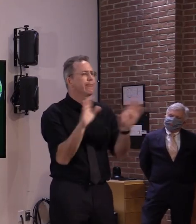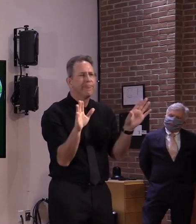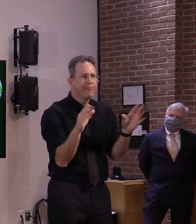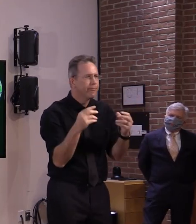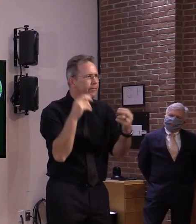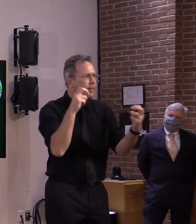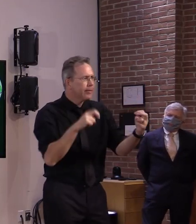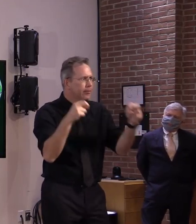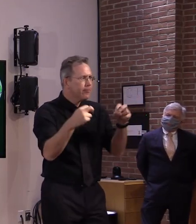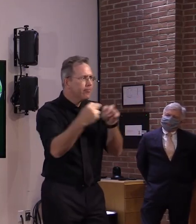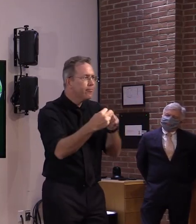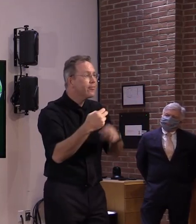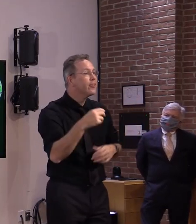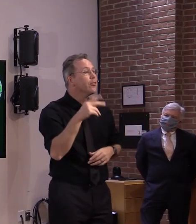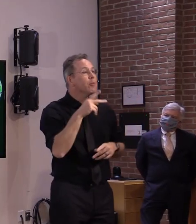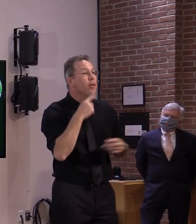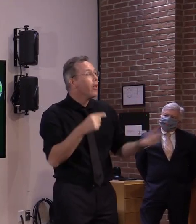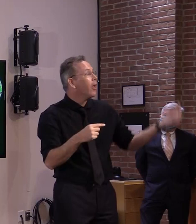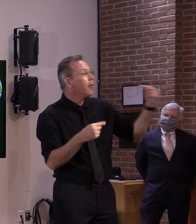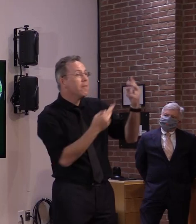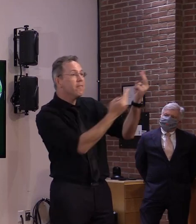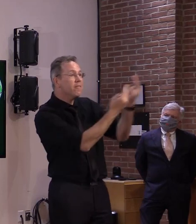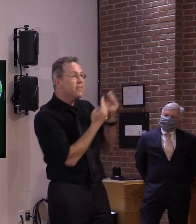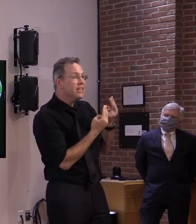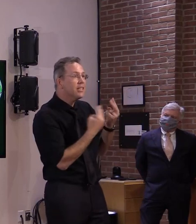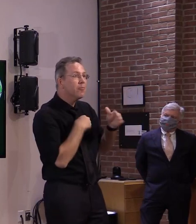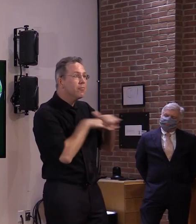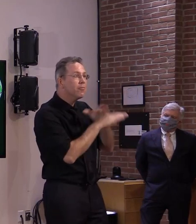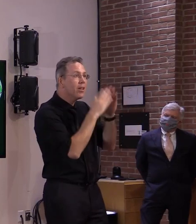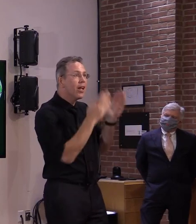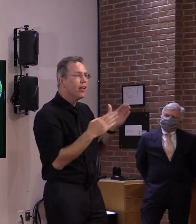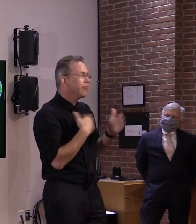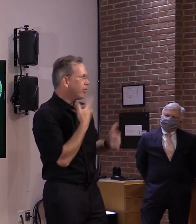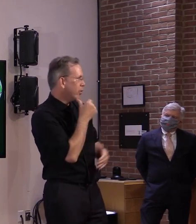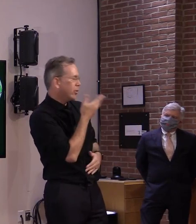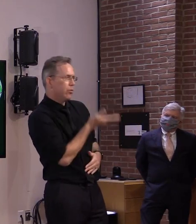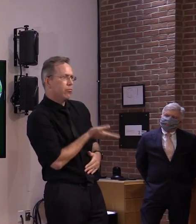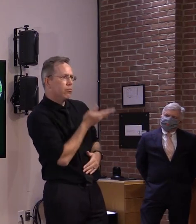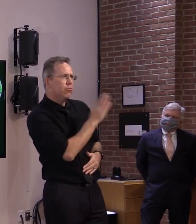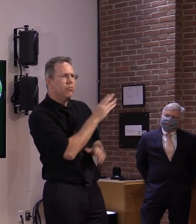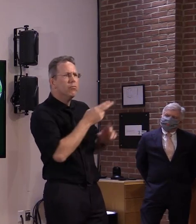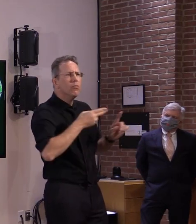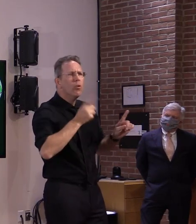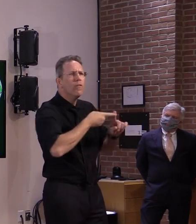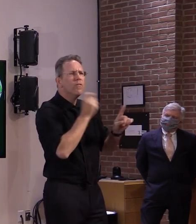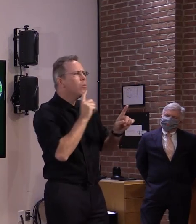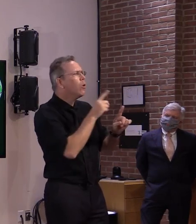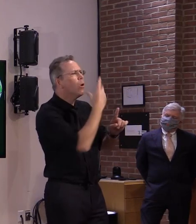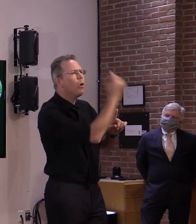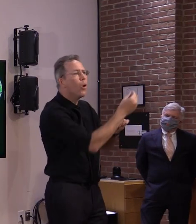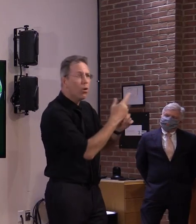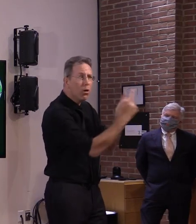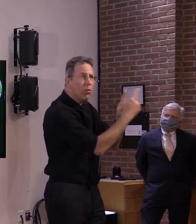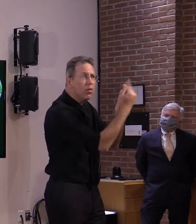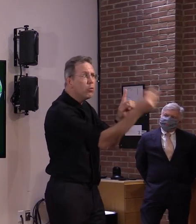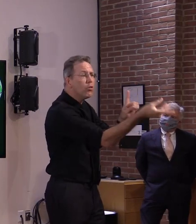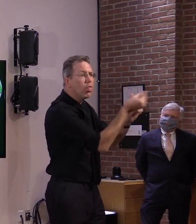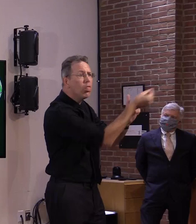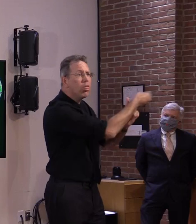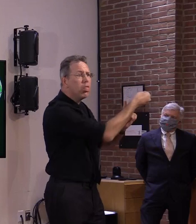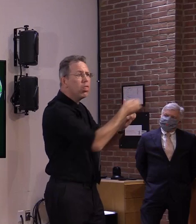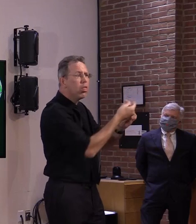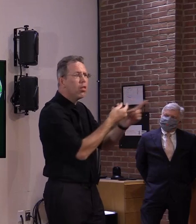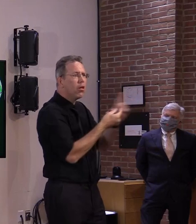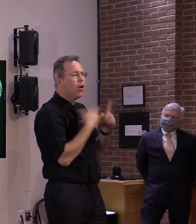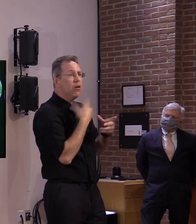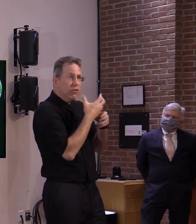status, and that's how the virus spreads. Even though we call people trusted households, and they mean no ill to